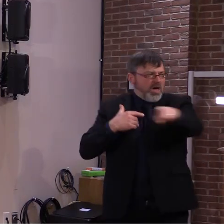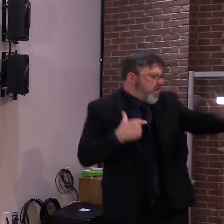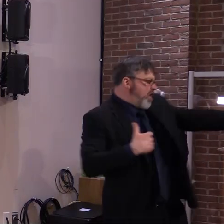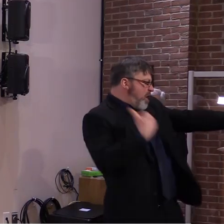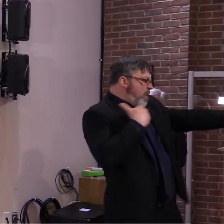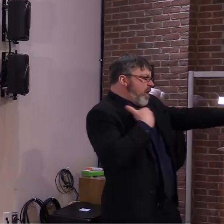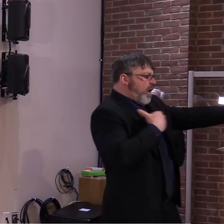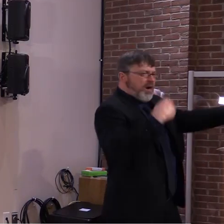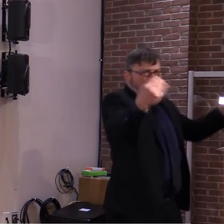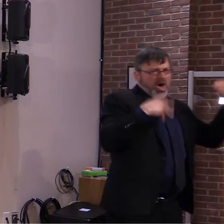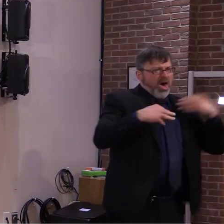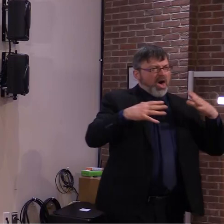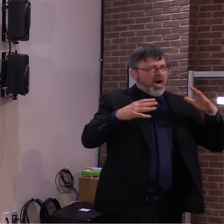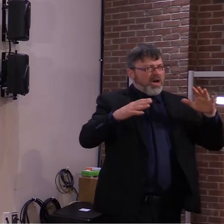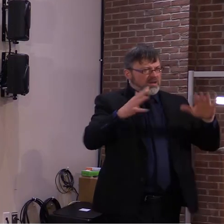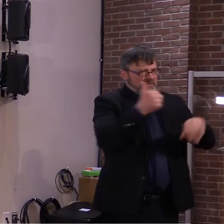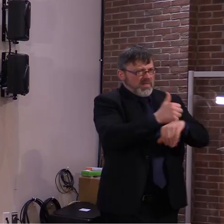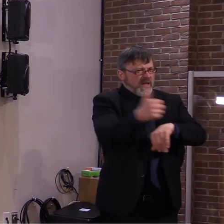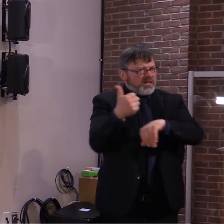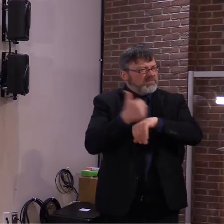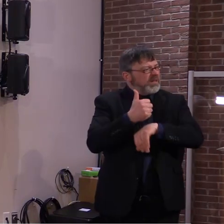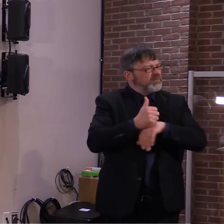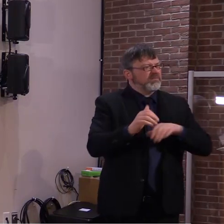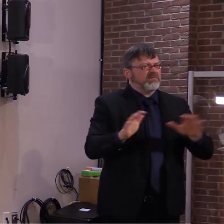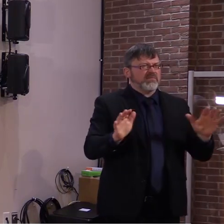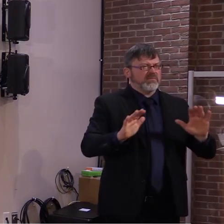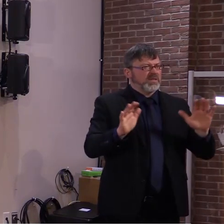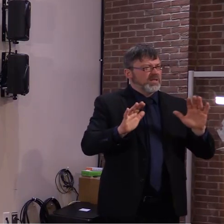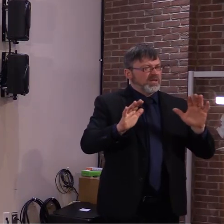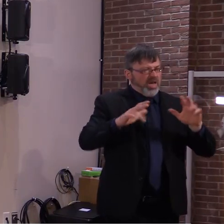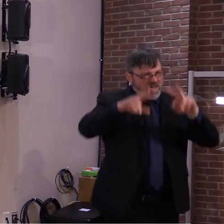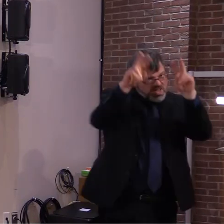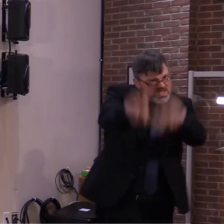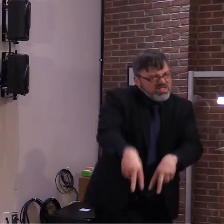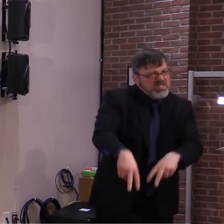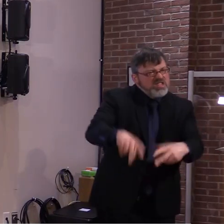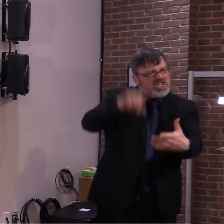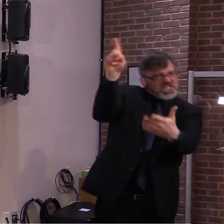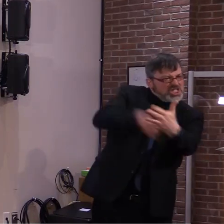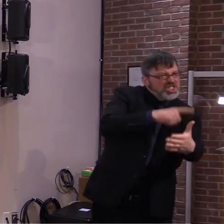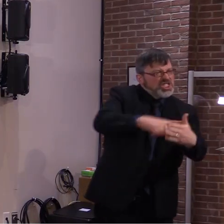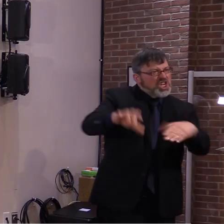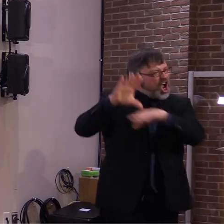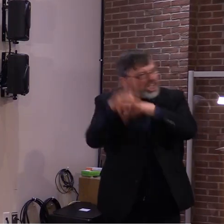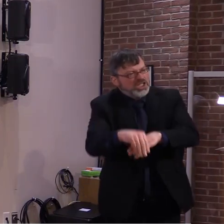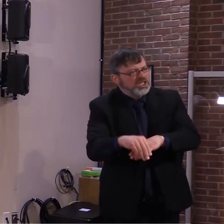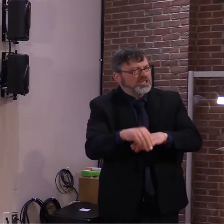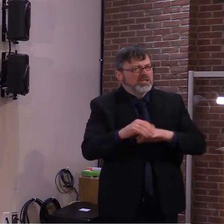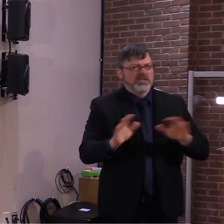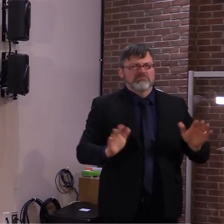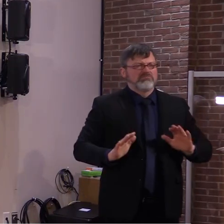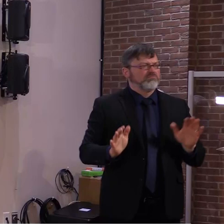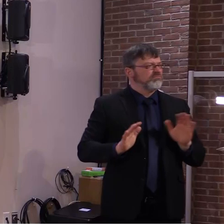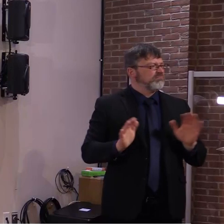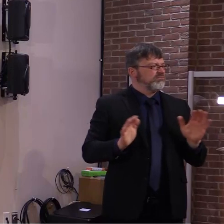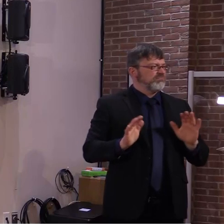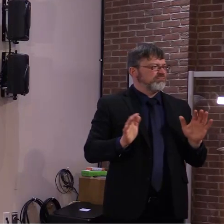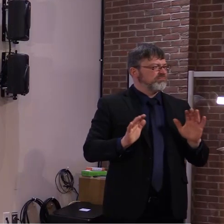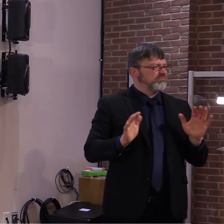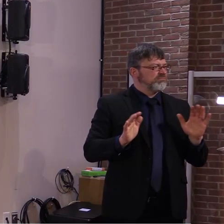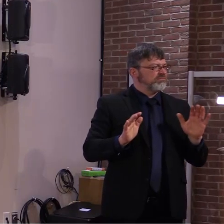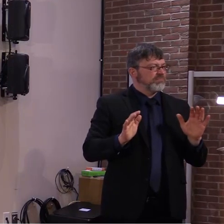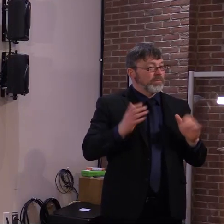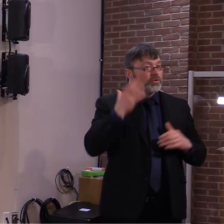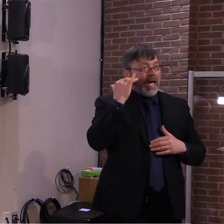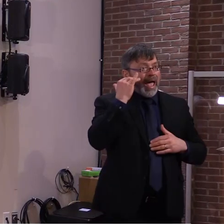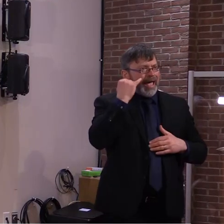positive for COVID-19. With so much virus around, it really is harder to avoid it. Stigma